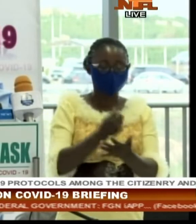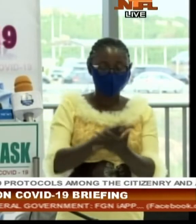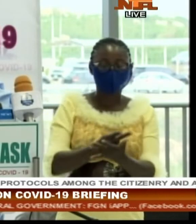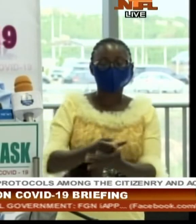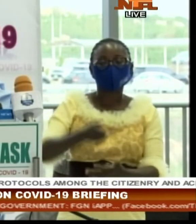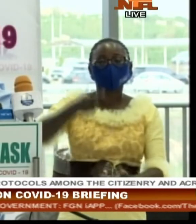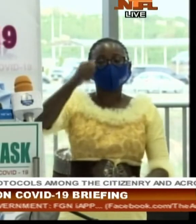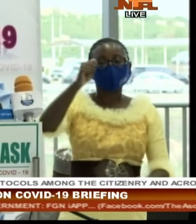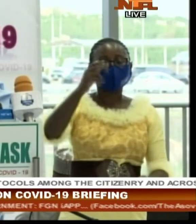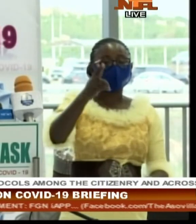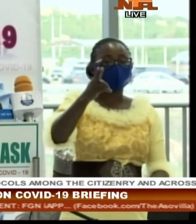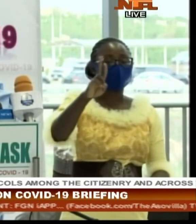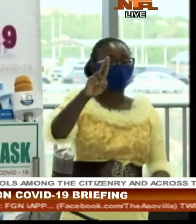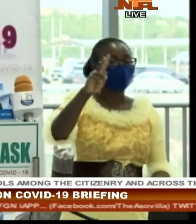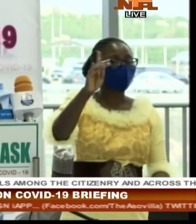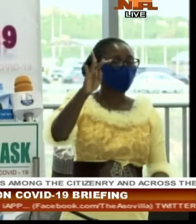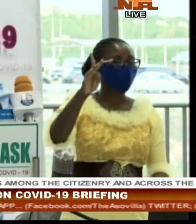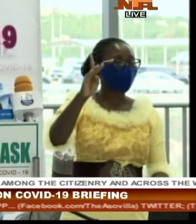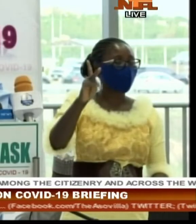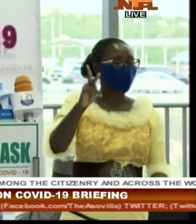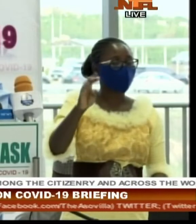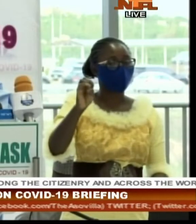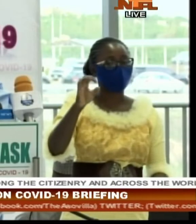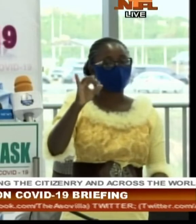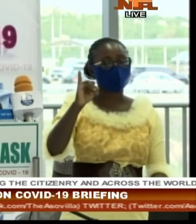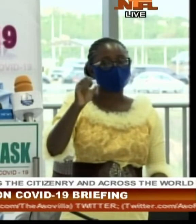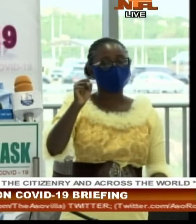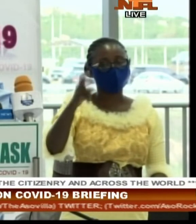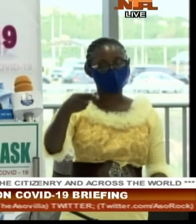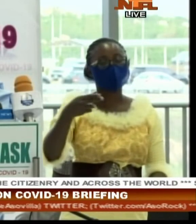Turkish Airlines approved.